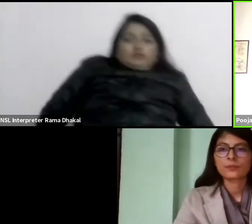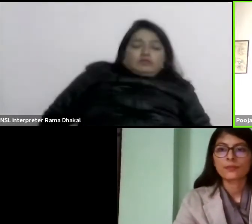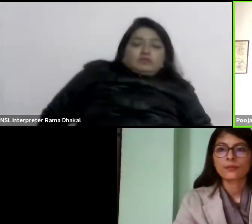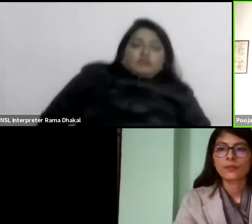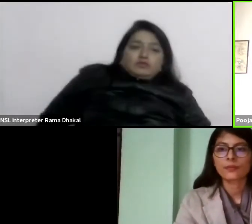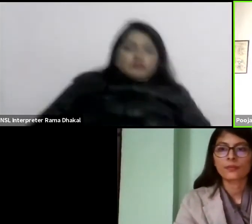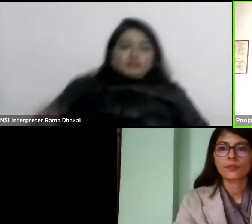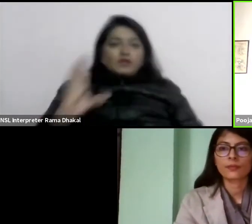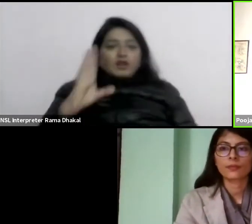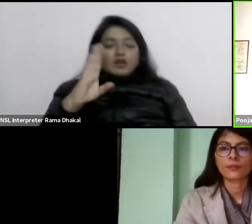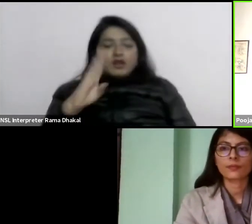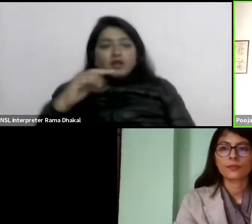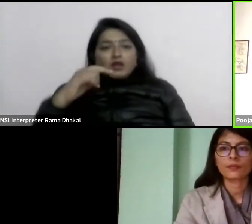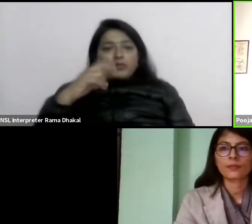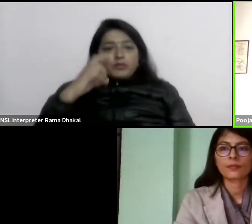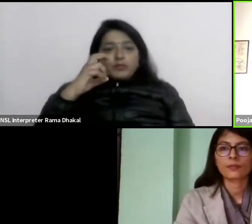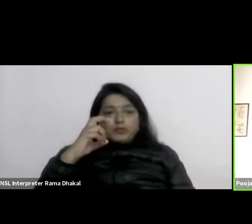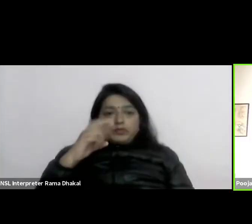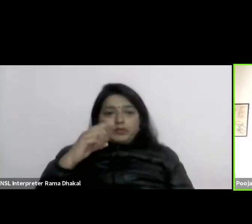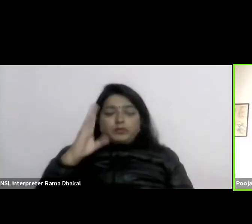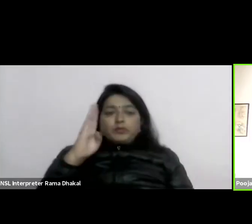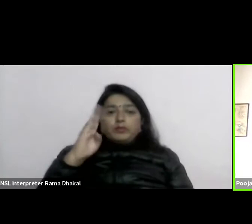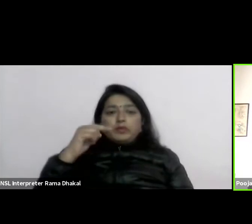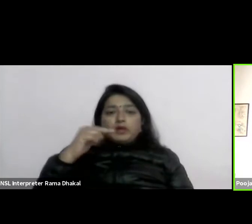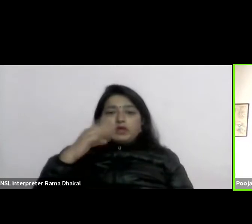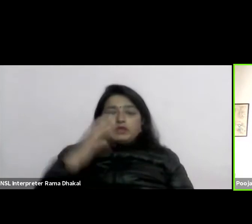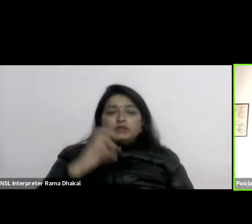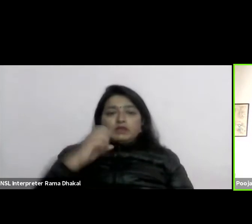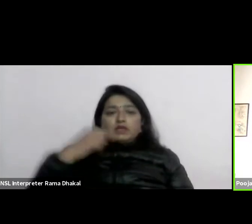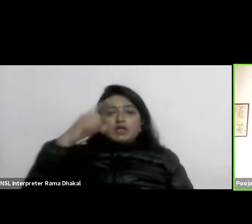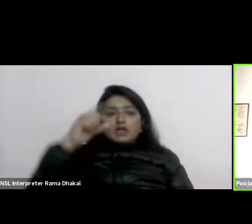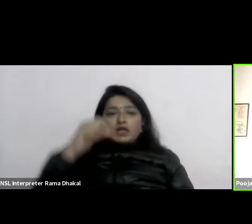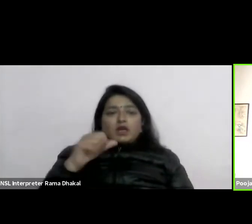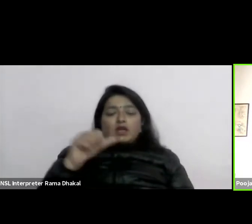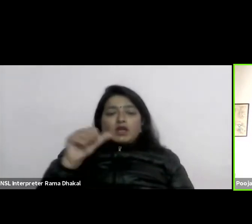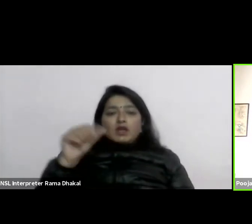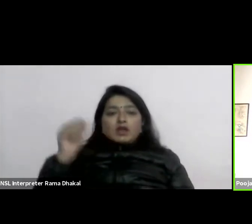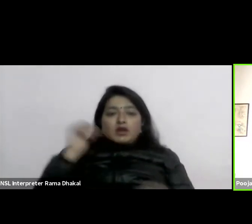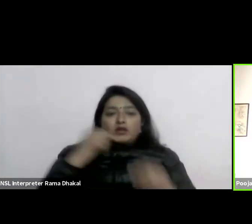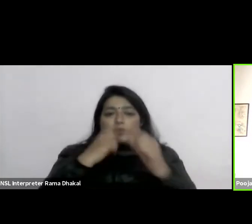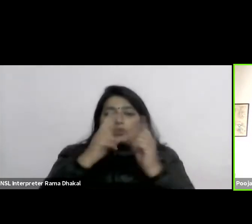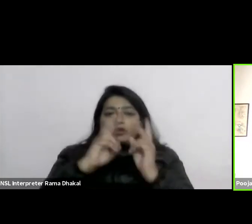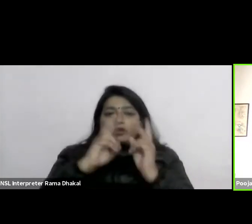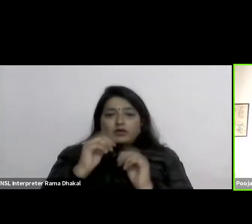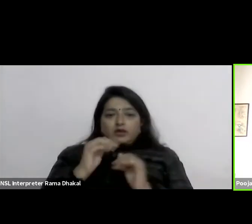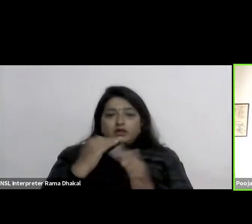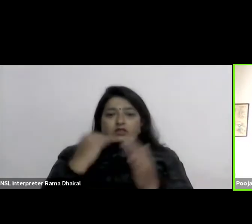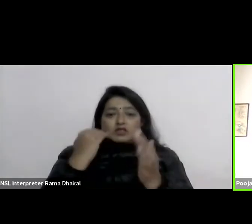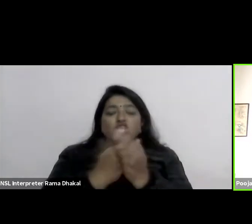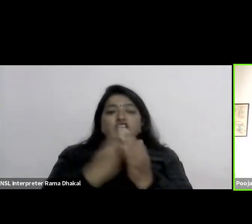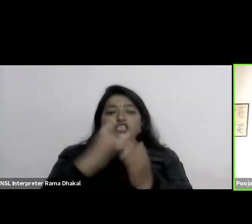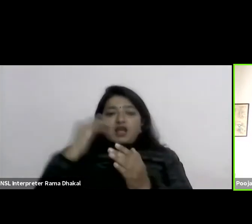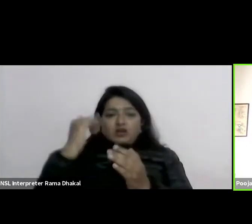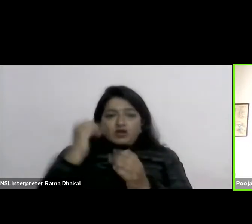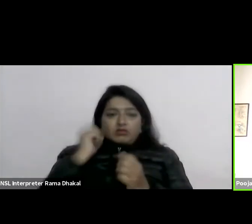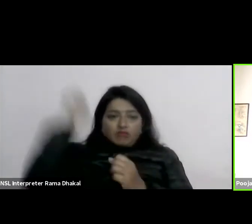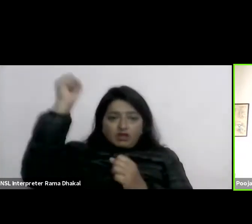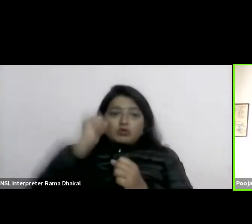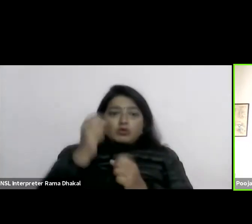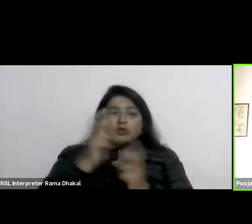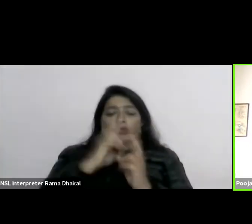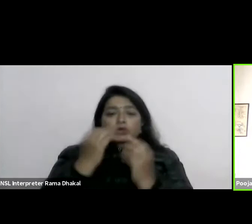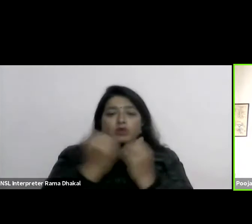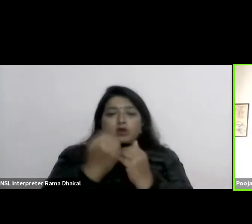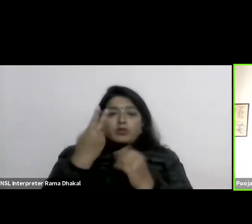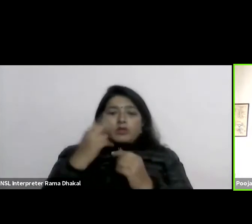first section around the conflation around, and organizations and movements that work on that. So